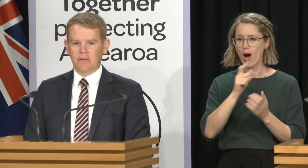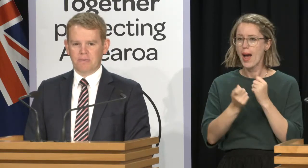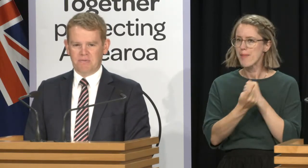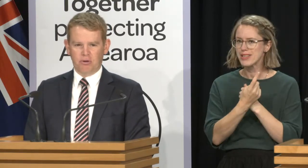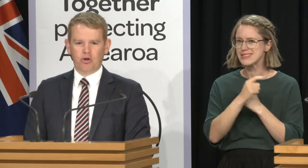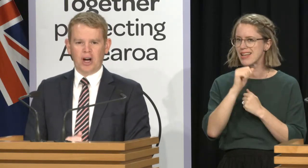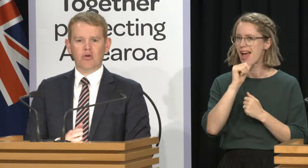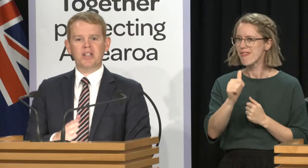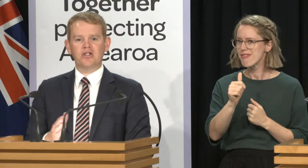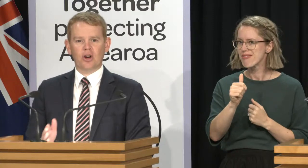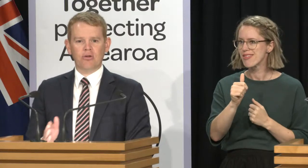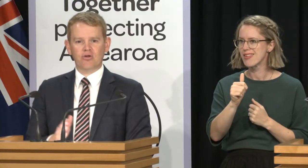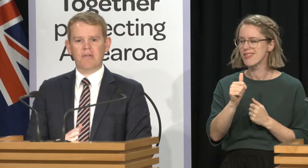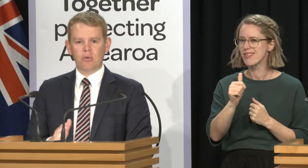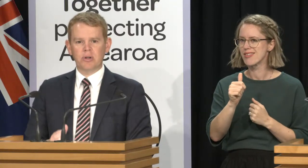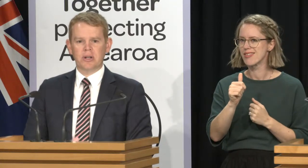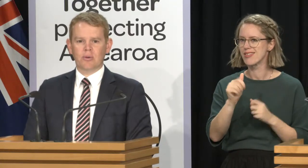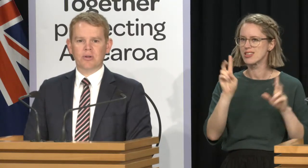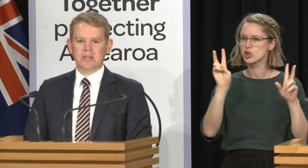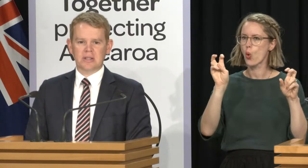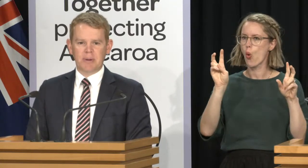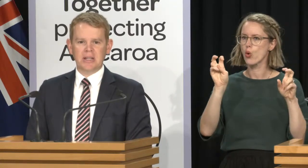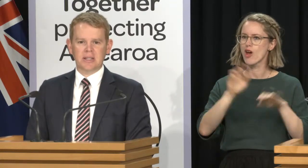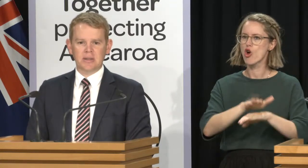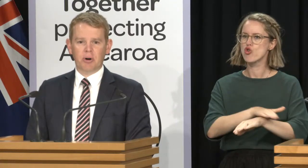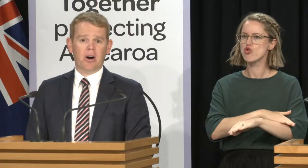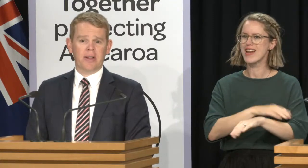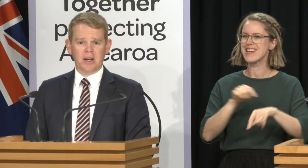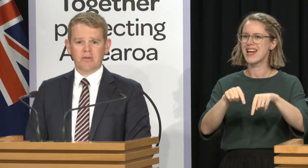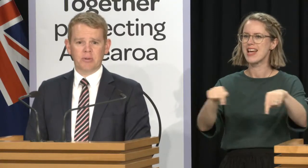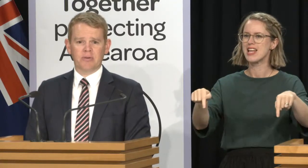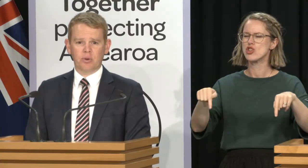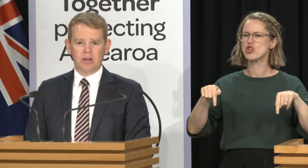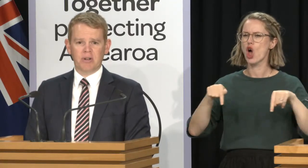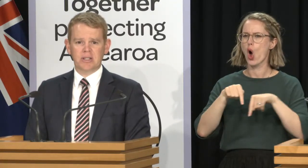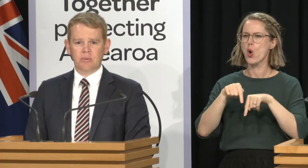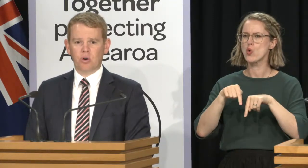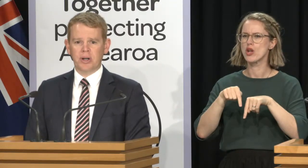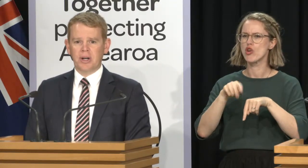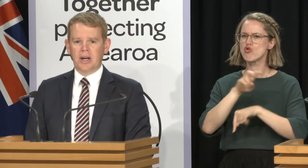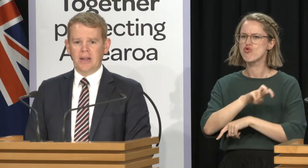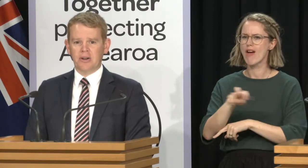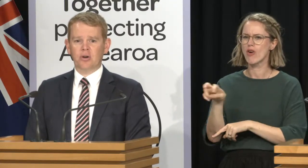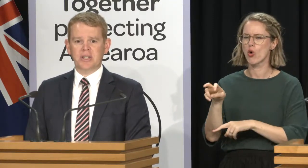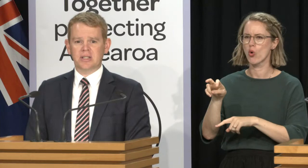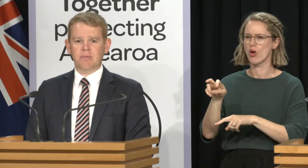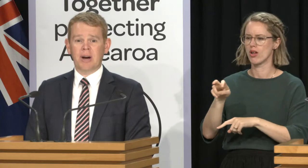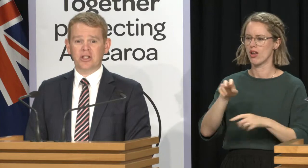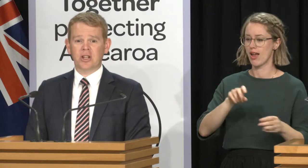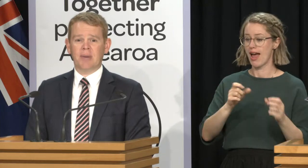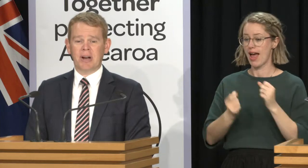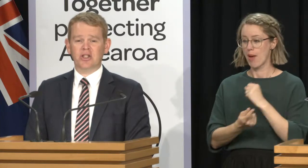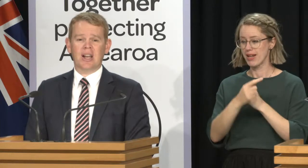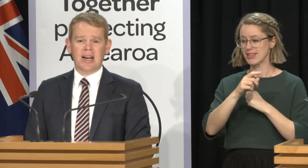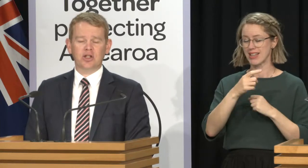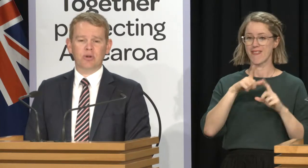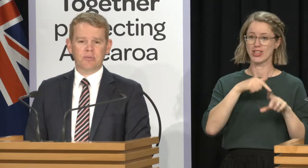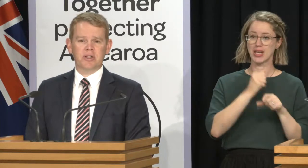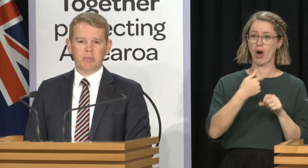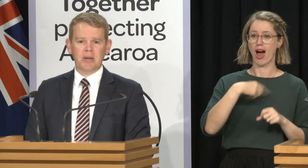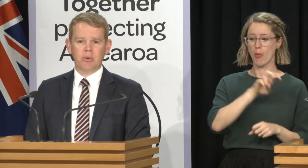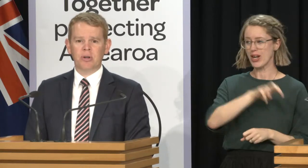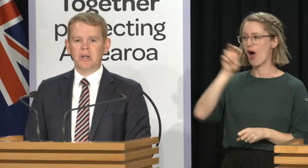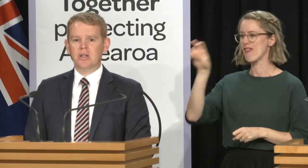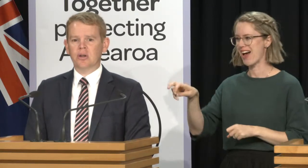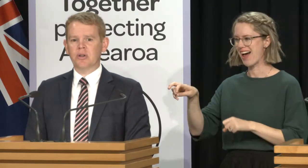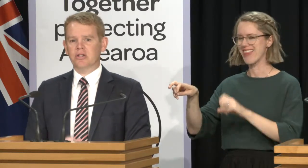if the green zone travel was suspended by either government for any reason, in the context of a much larger movement